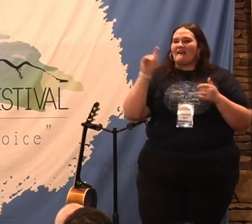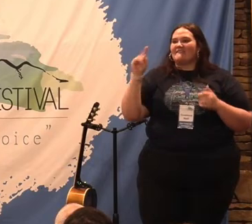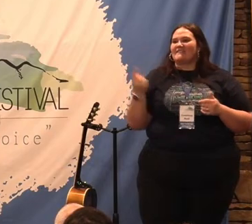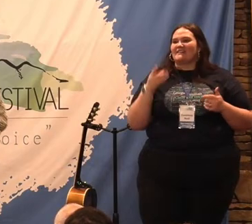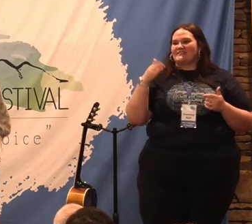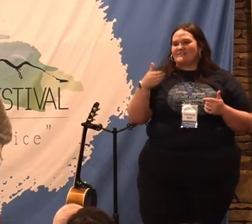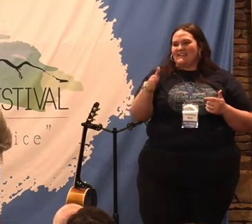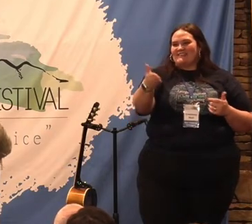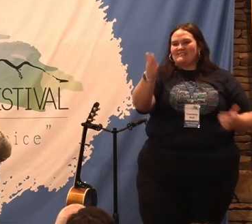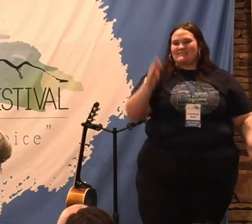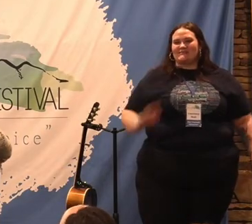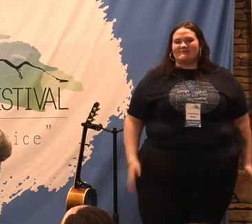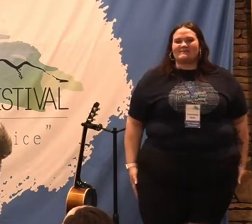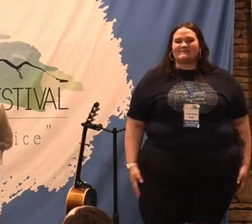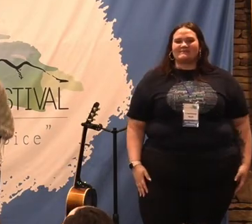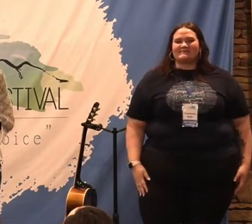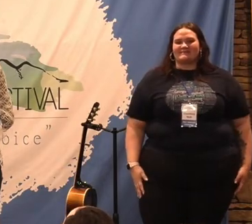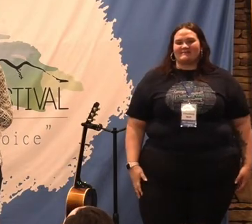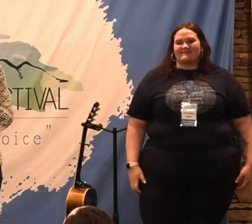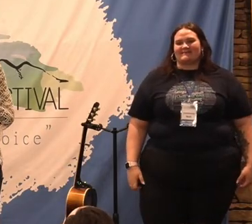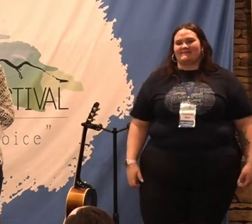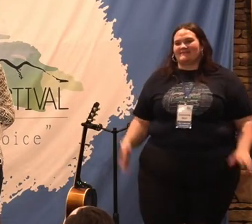fish.